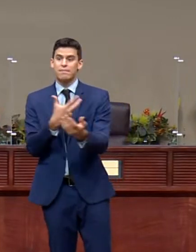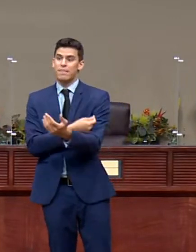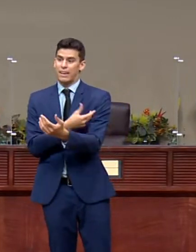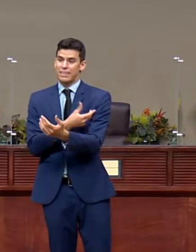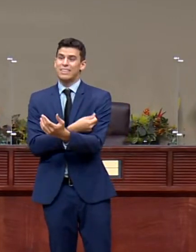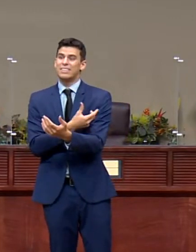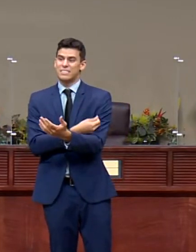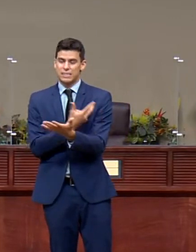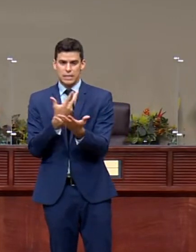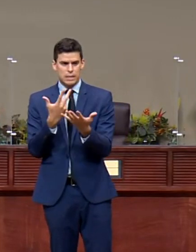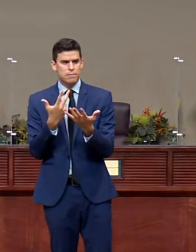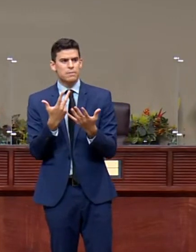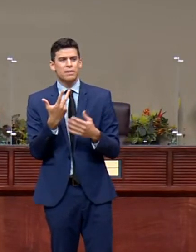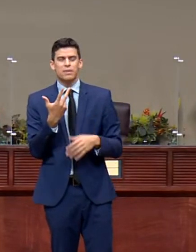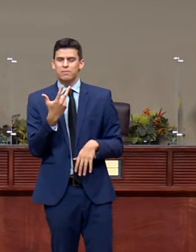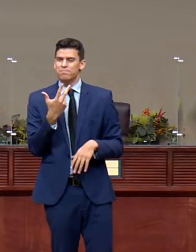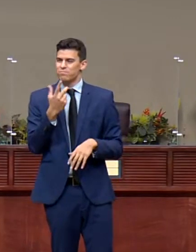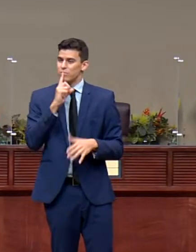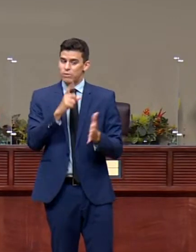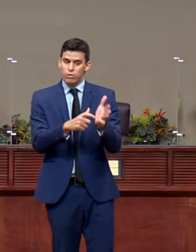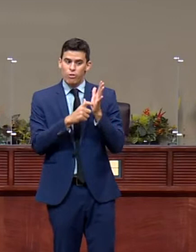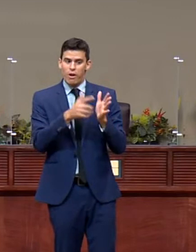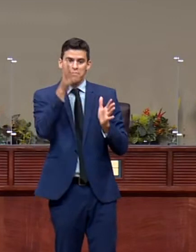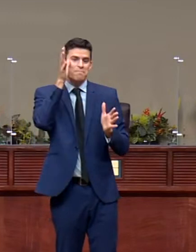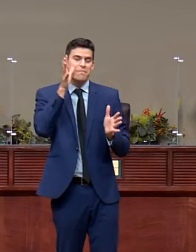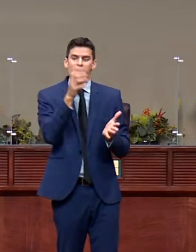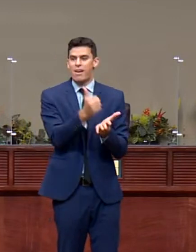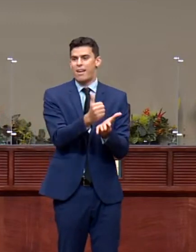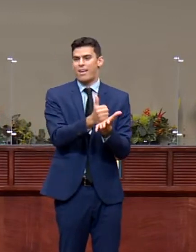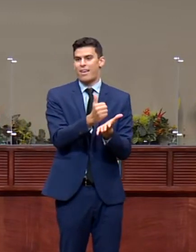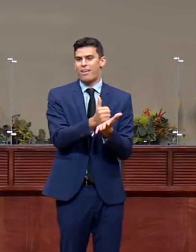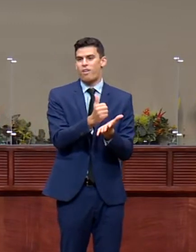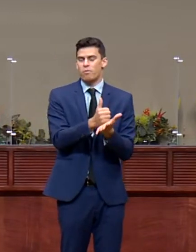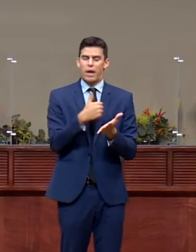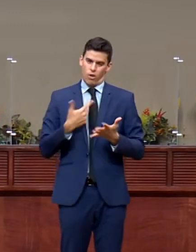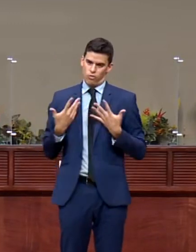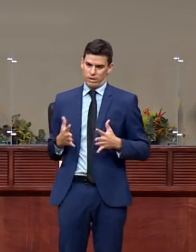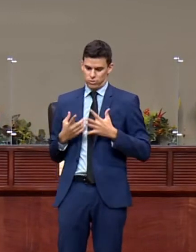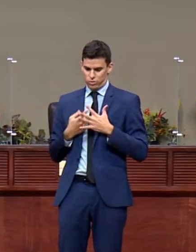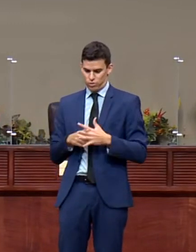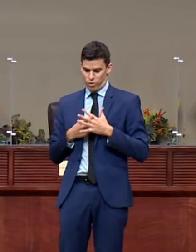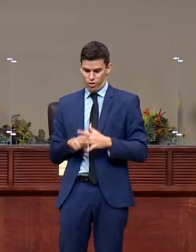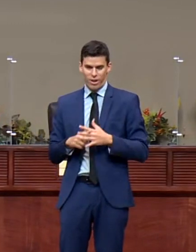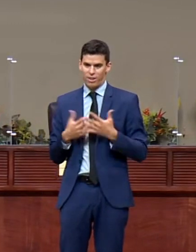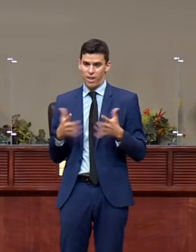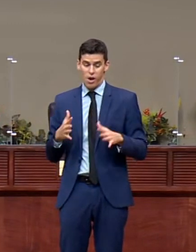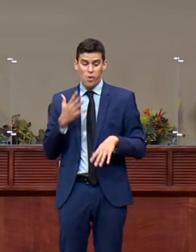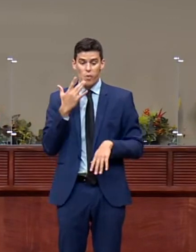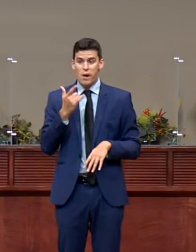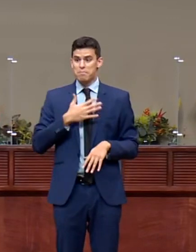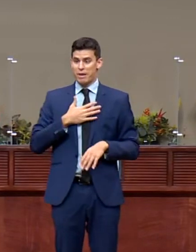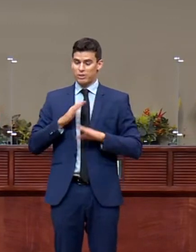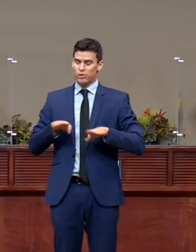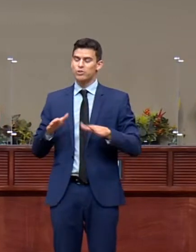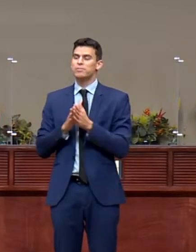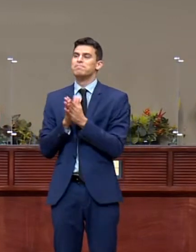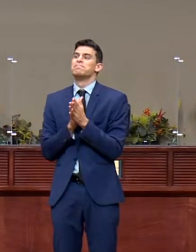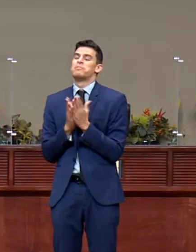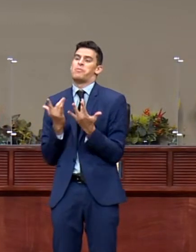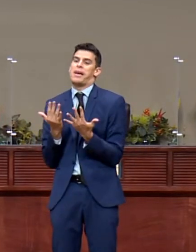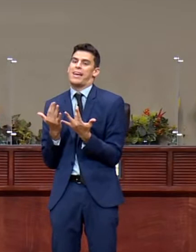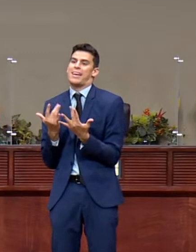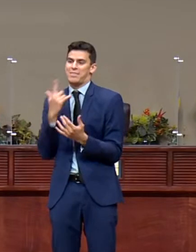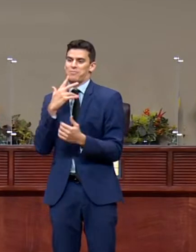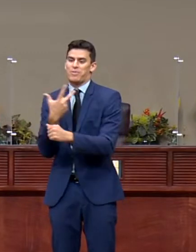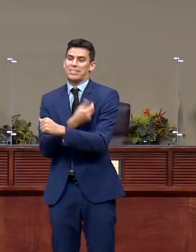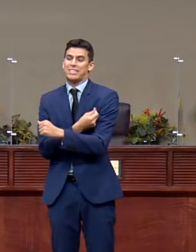the parents. And that's something that I've already started to do with my children because they're eagerly awaiting their vaccine. They are 6 and 8 years